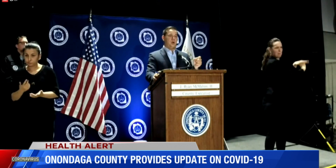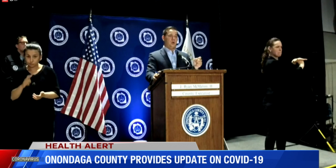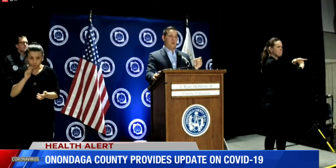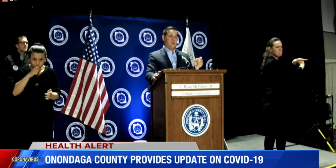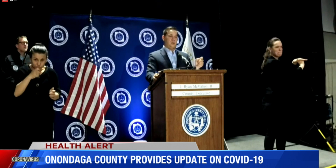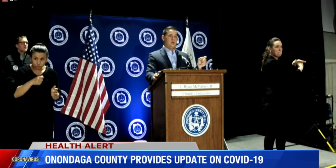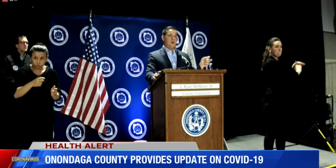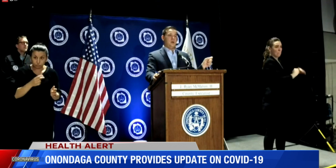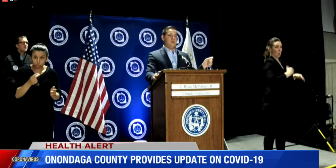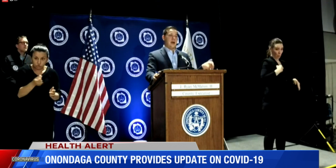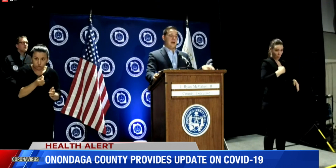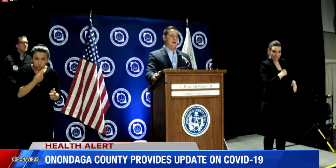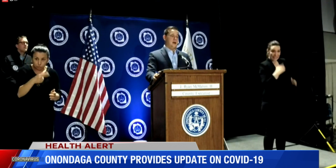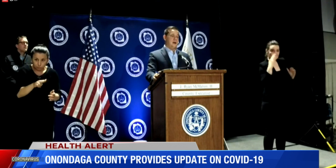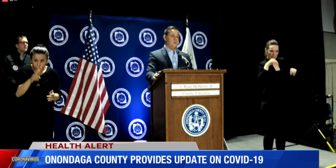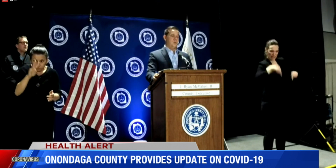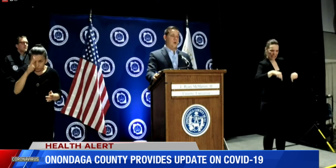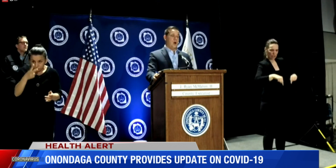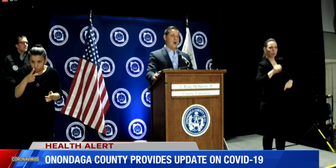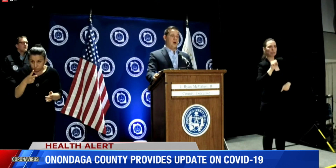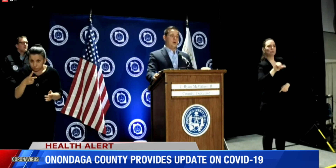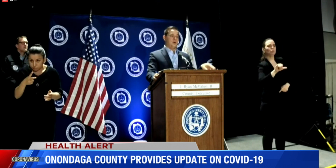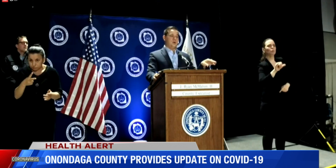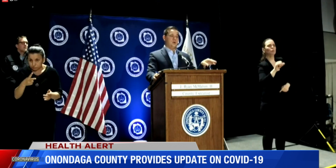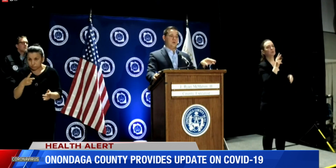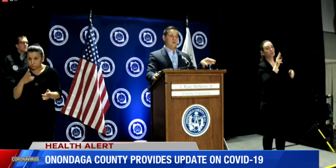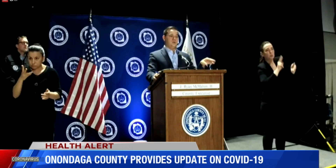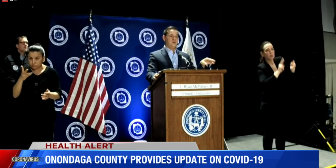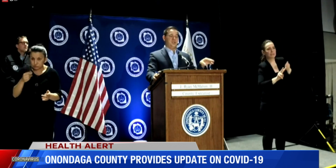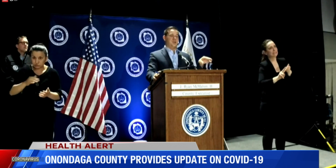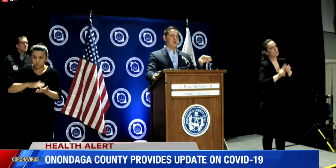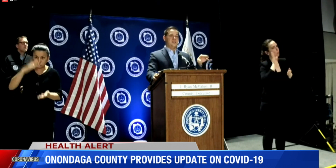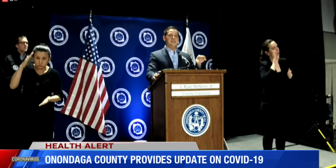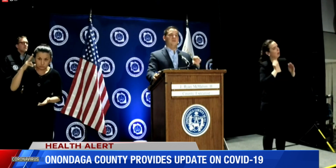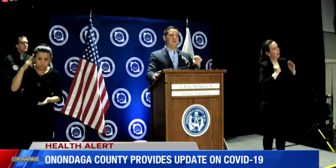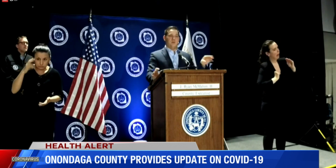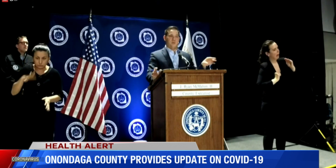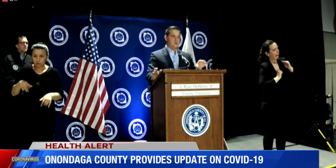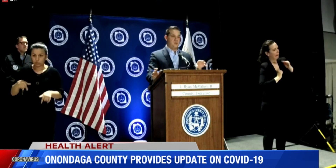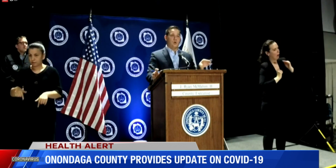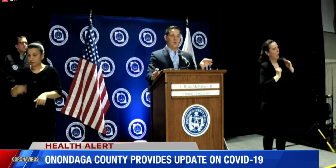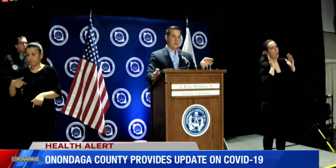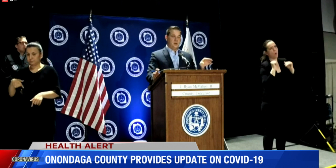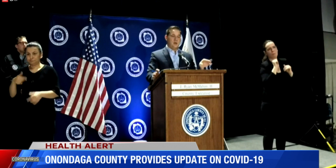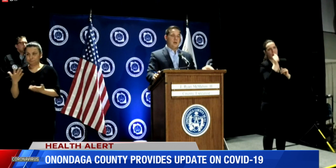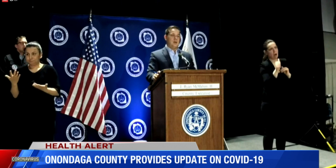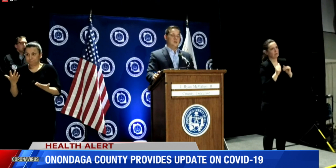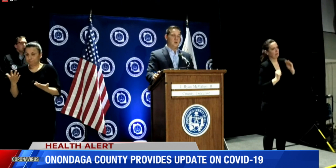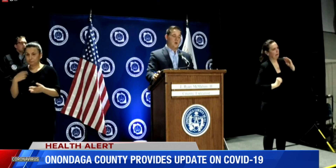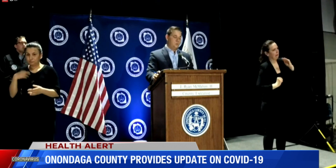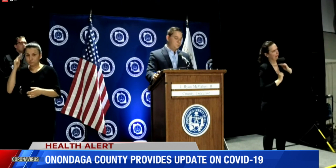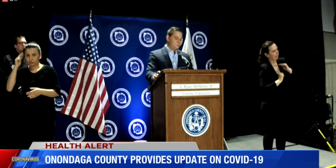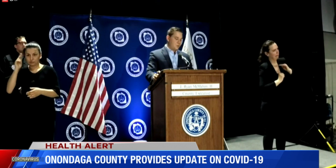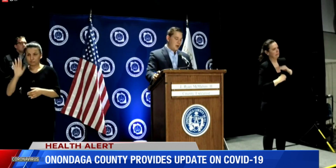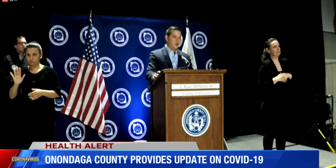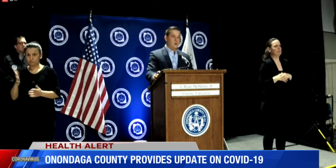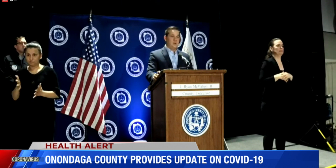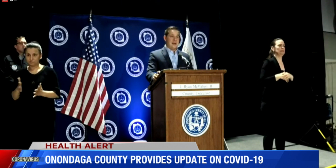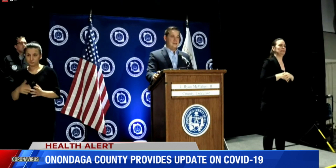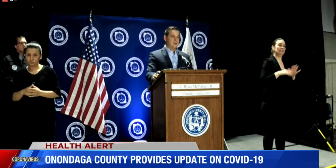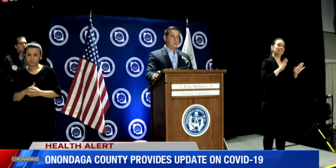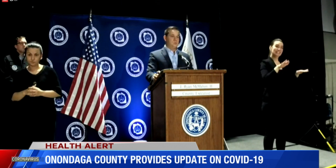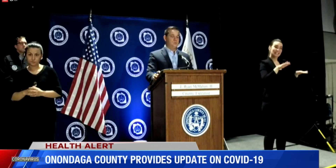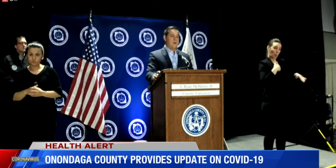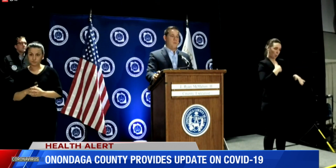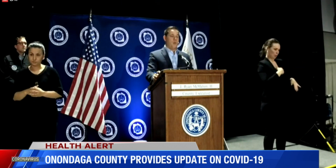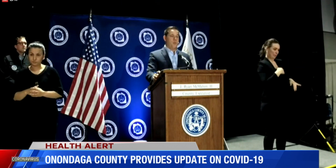quarantining early, that our trajectory is different from theirs totally. And so I don't know